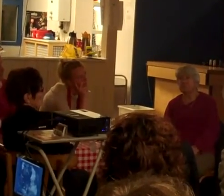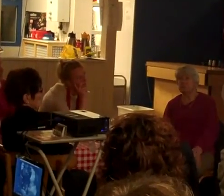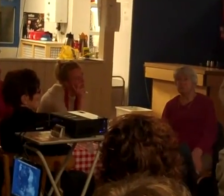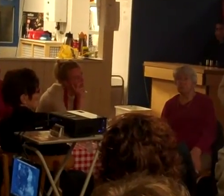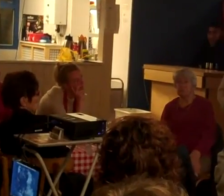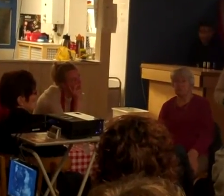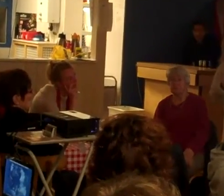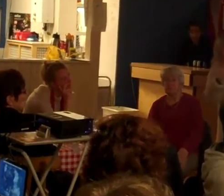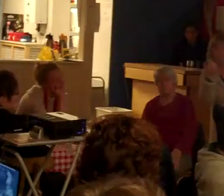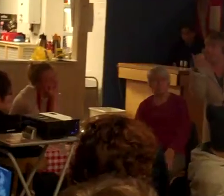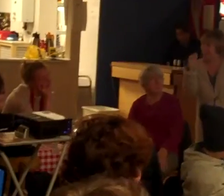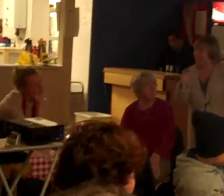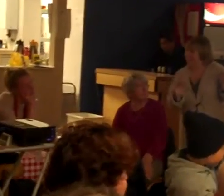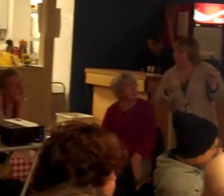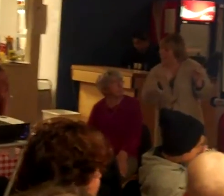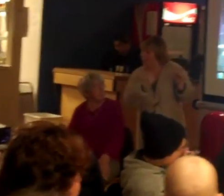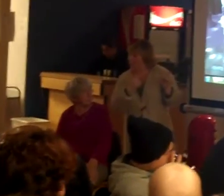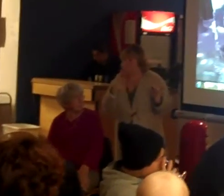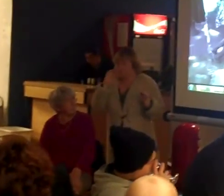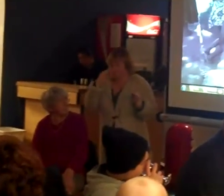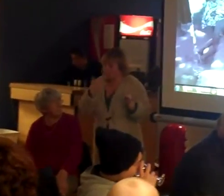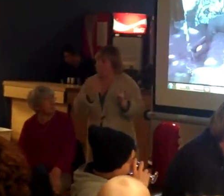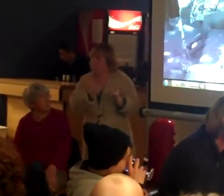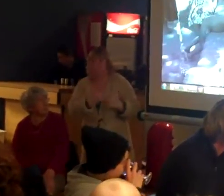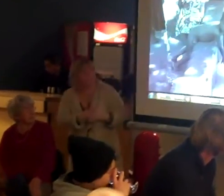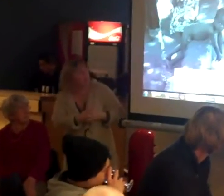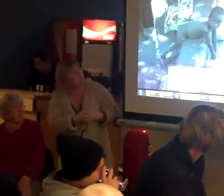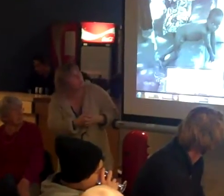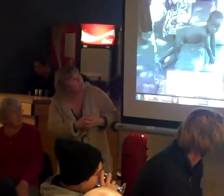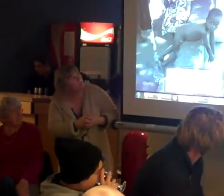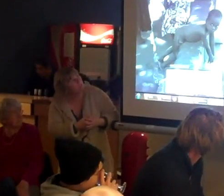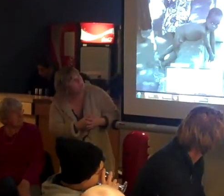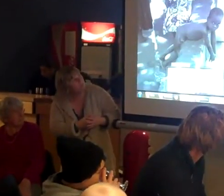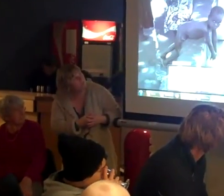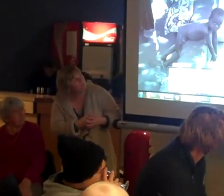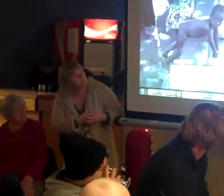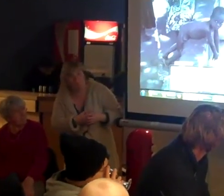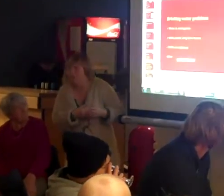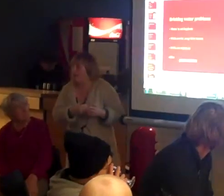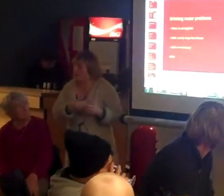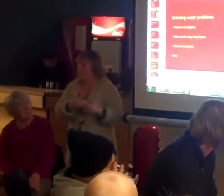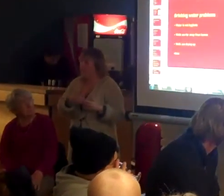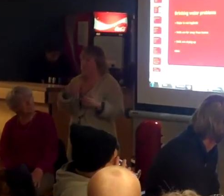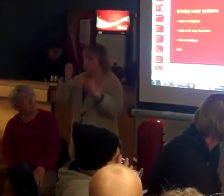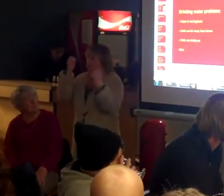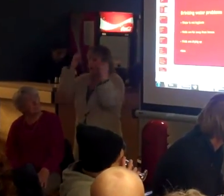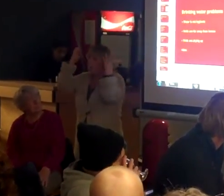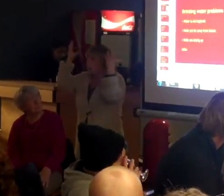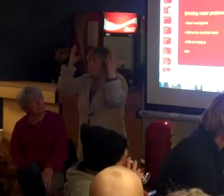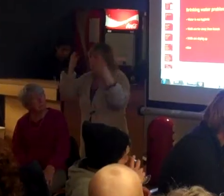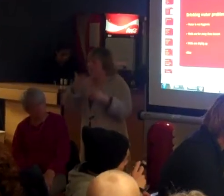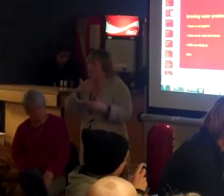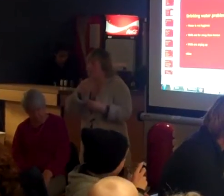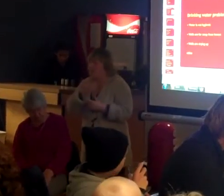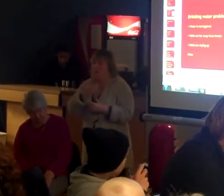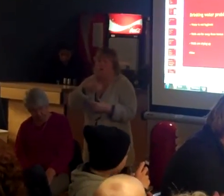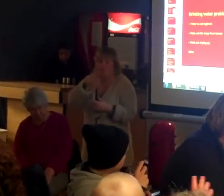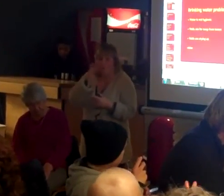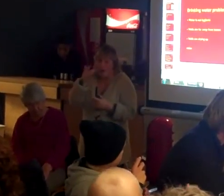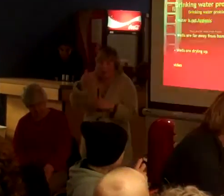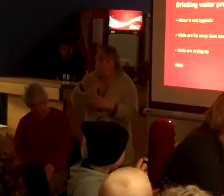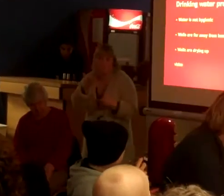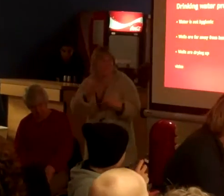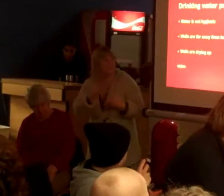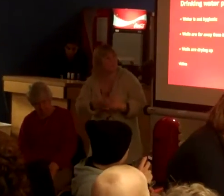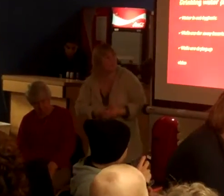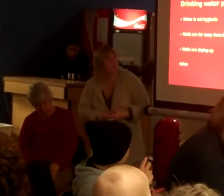This little kid is also trying, but you can see how desperate this kid is to get some water. Now,